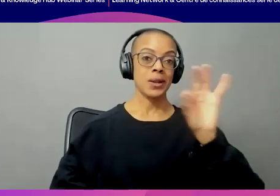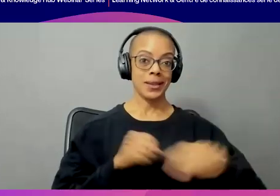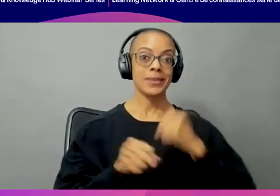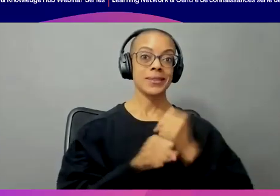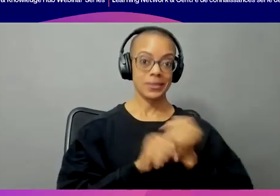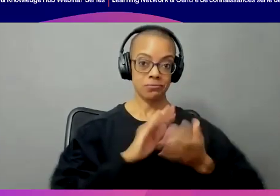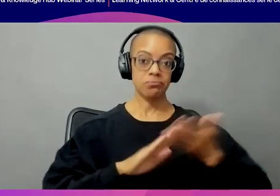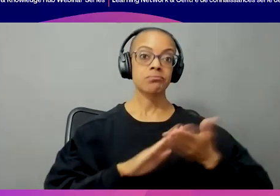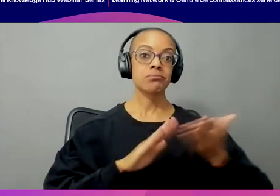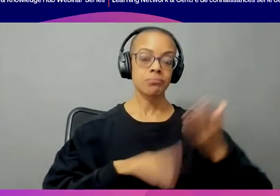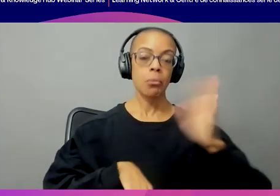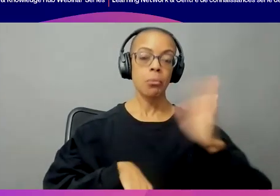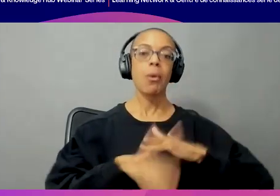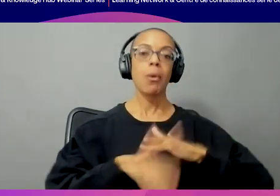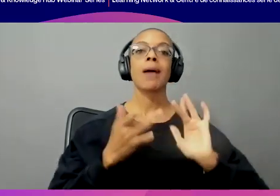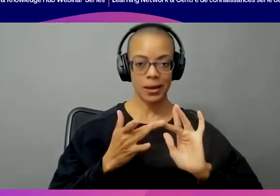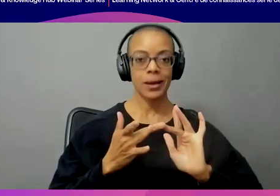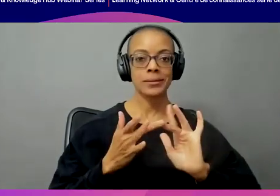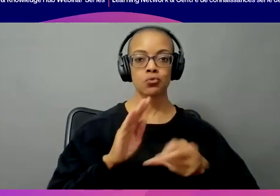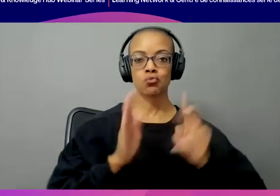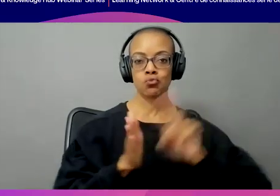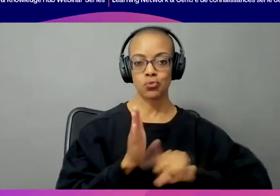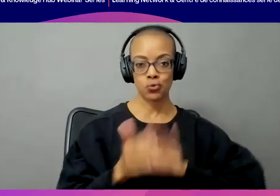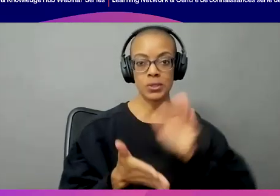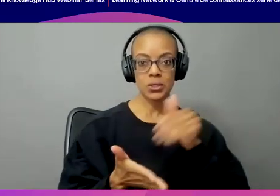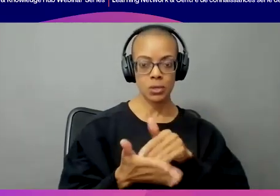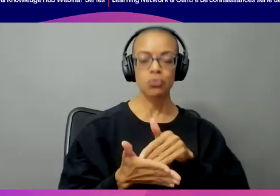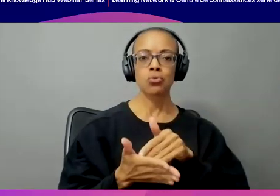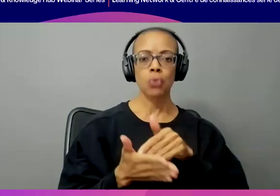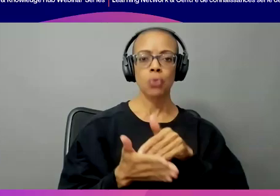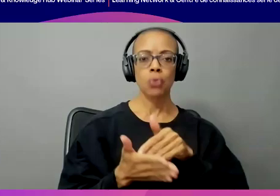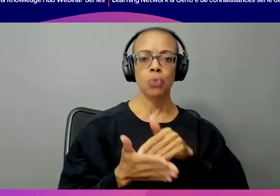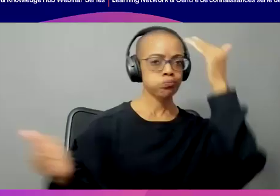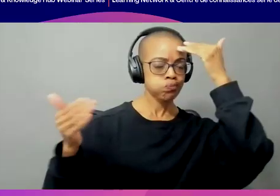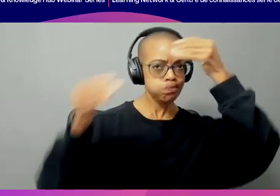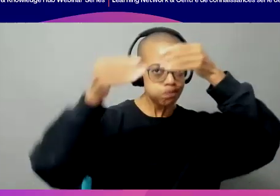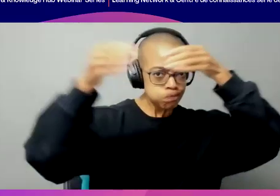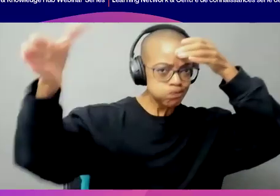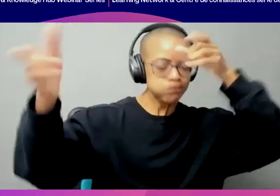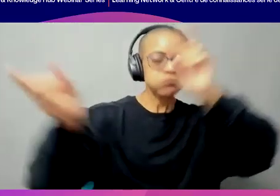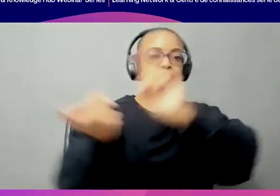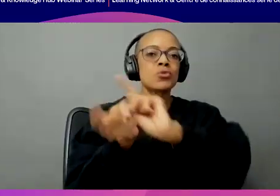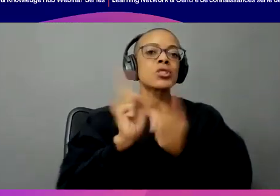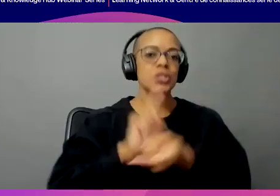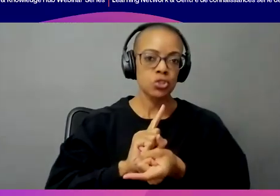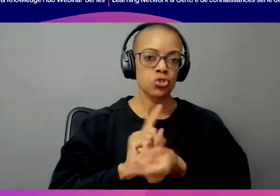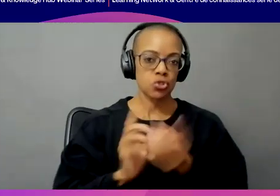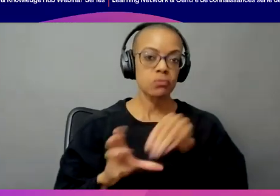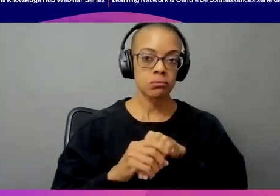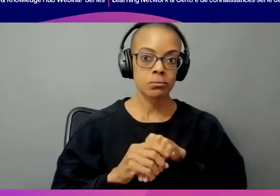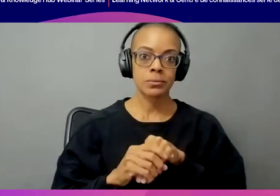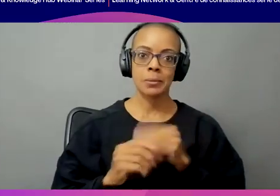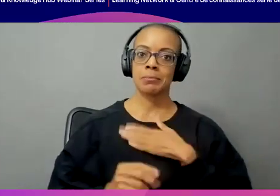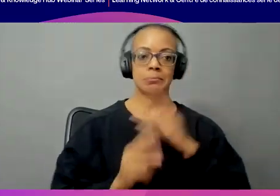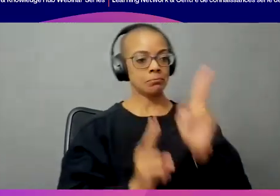as a virtual research center with a very strong knowledge translation element. It's a pleasure today to